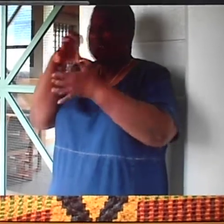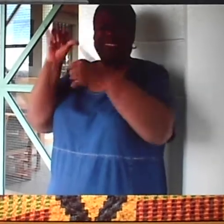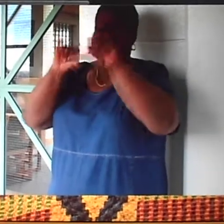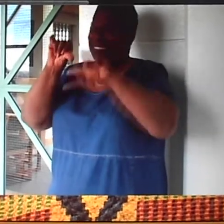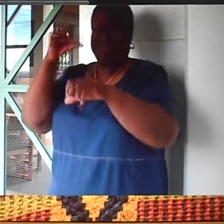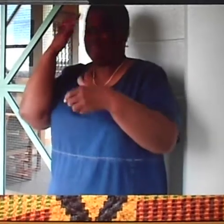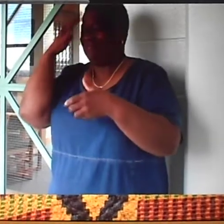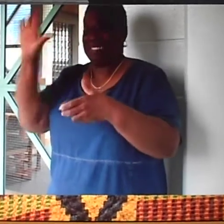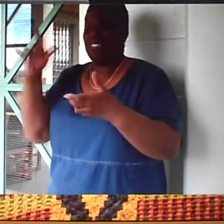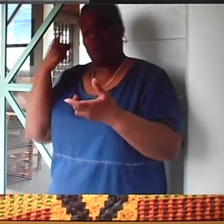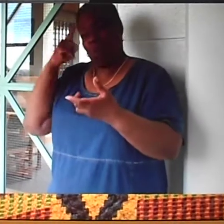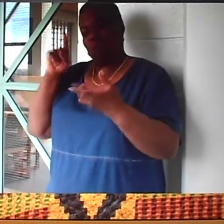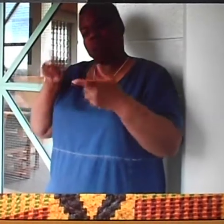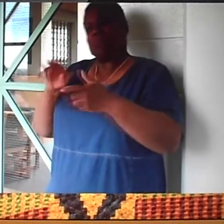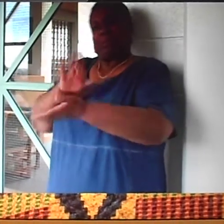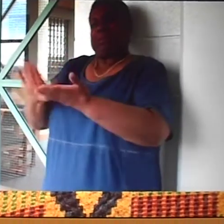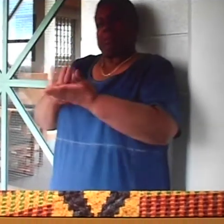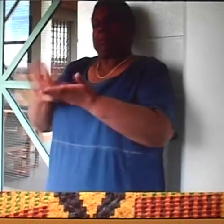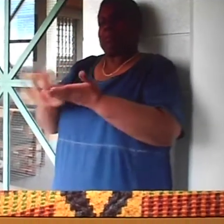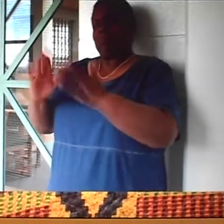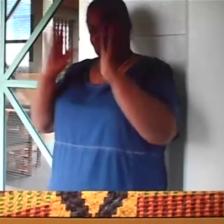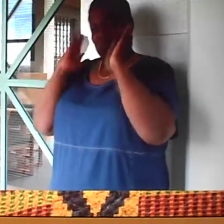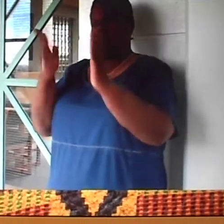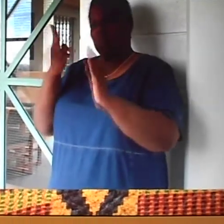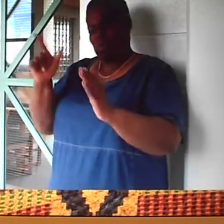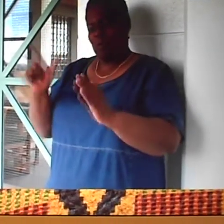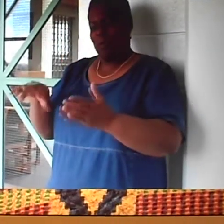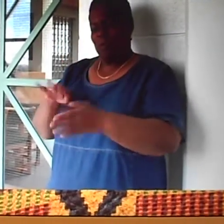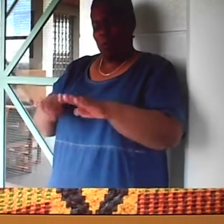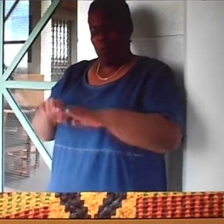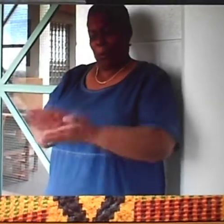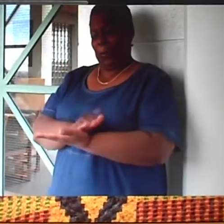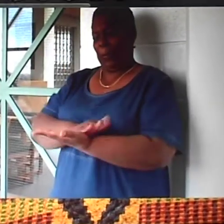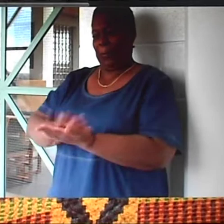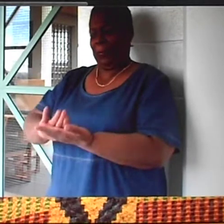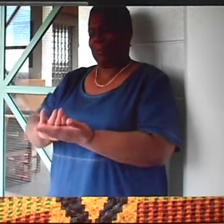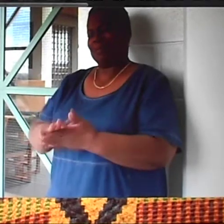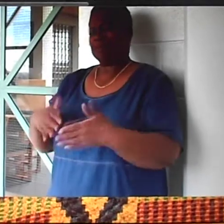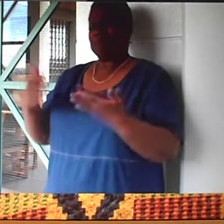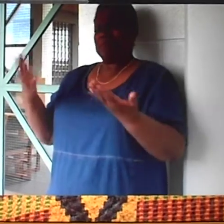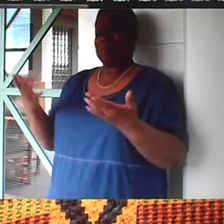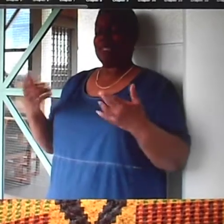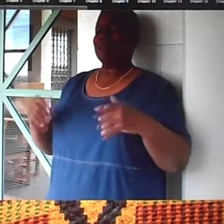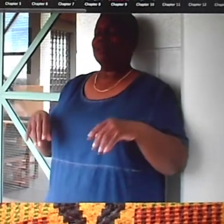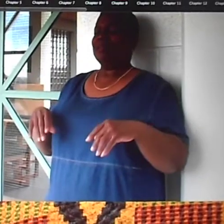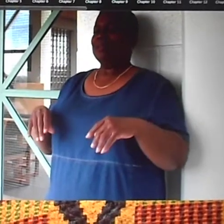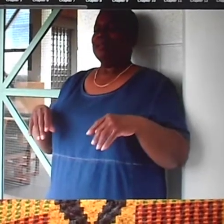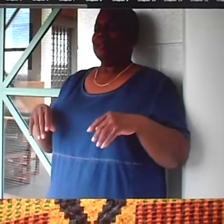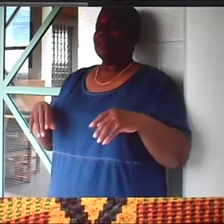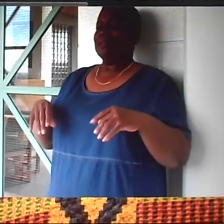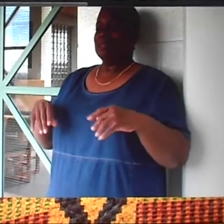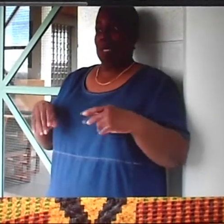sawdust mixed with wax, some chemicals, I'm not really sure. But anyway, you use it to clean the floors.